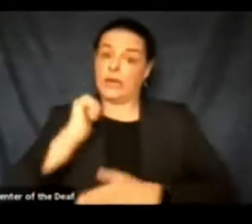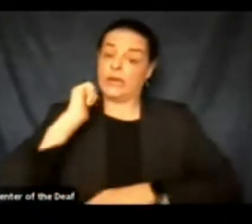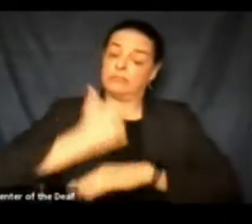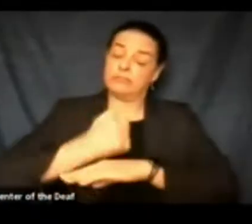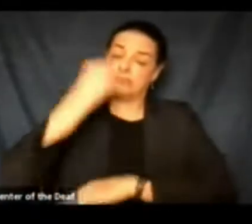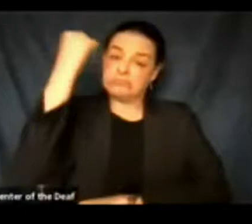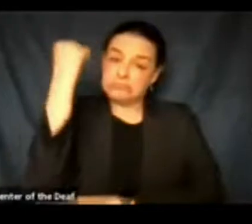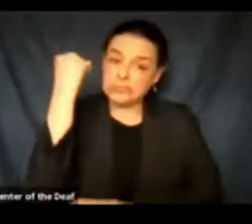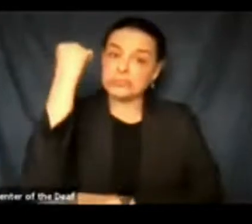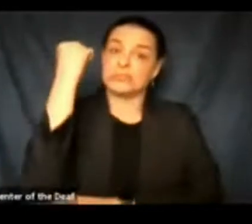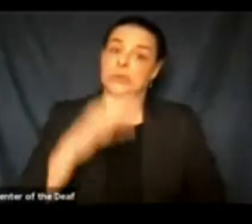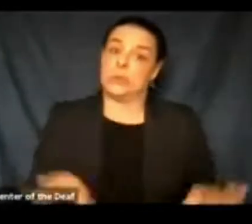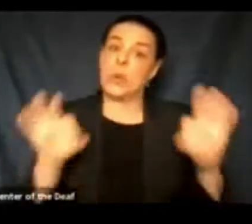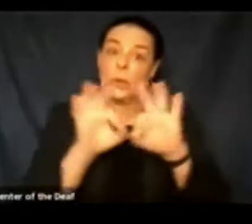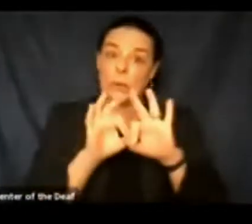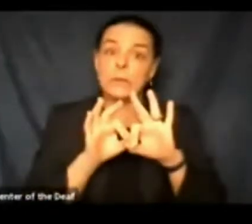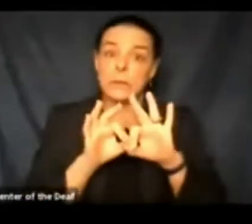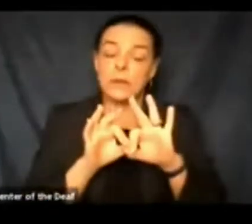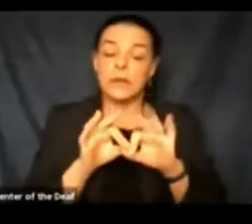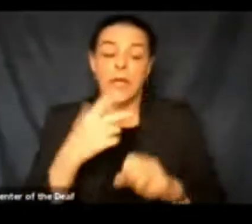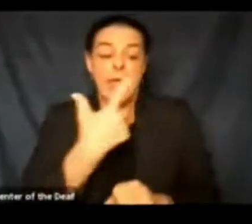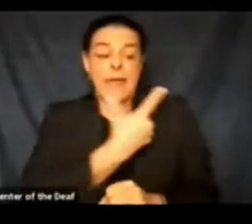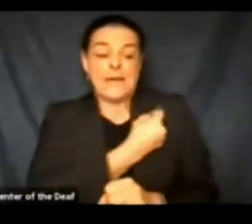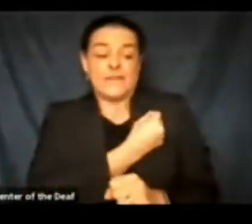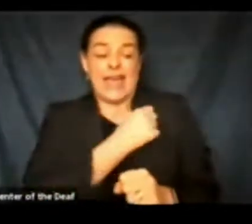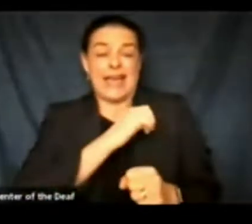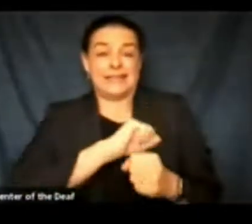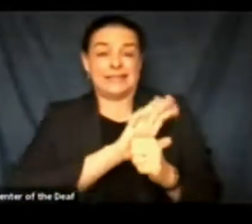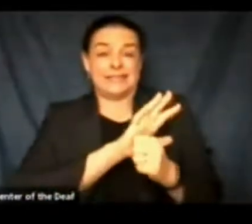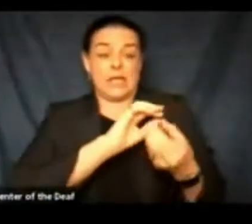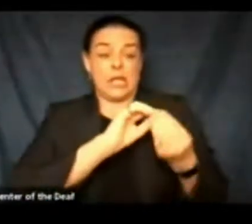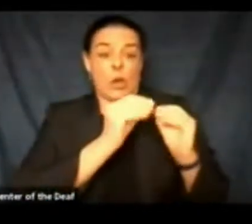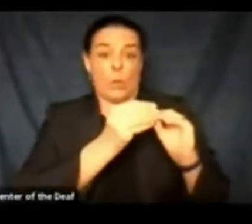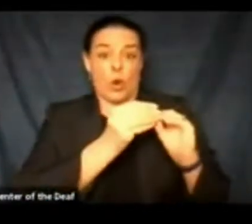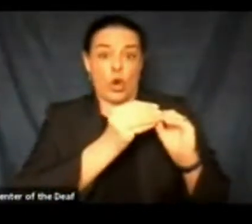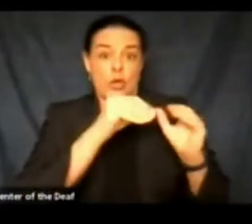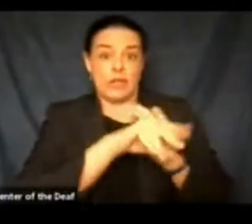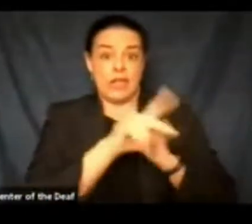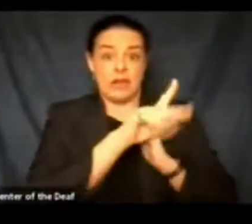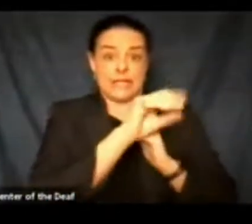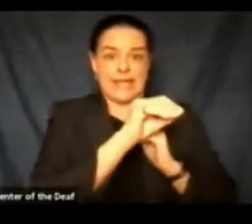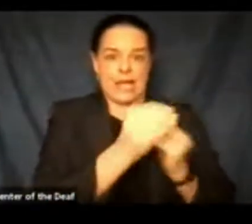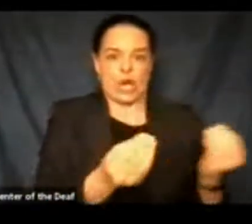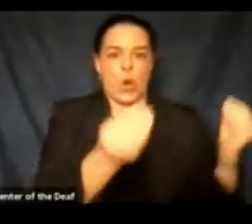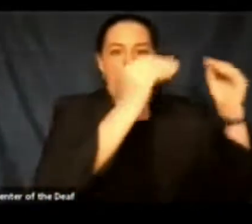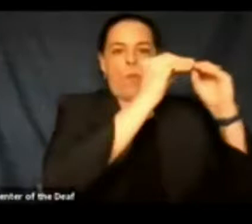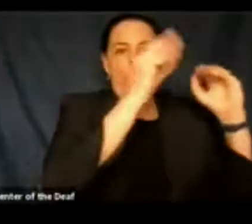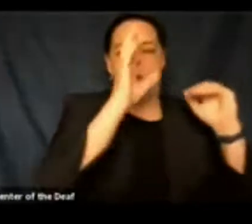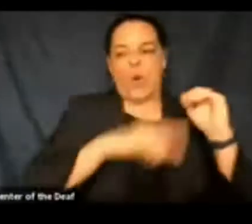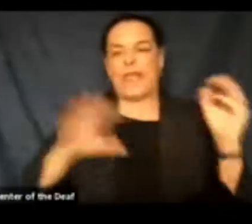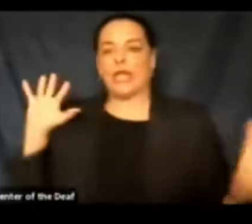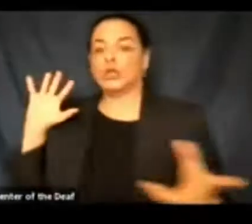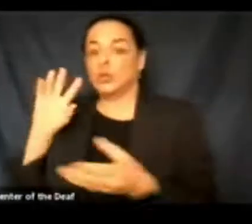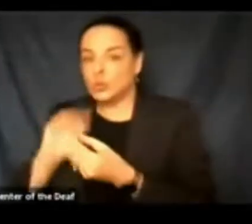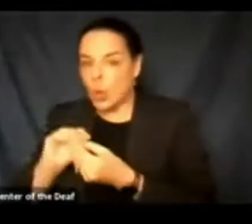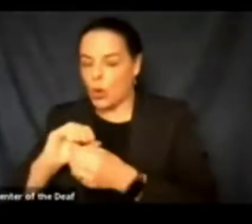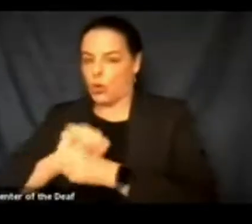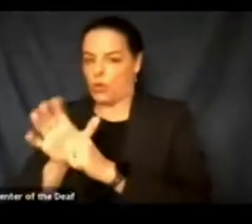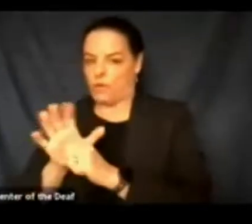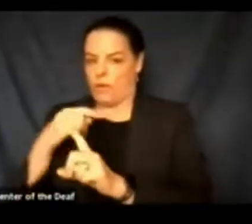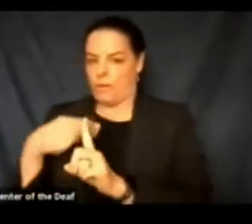milestone. Vaccinations in Knox County have surpassed the total number of COVID-19 cases. More